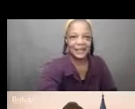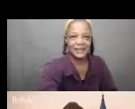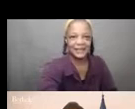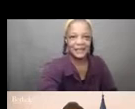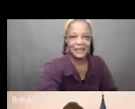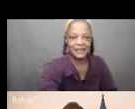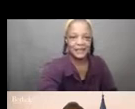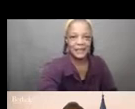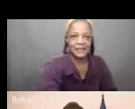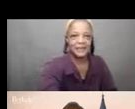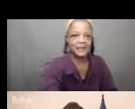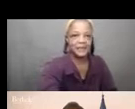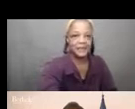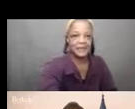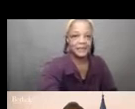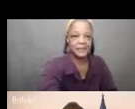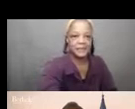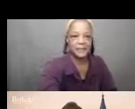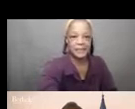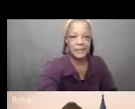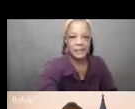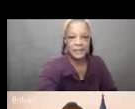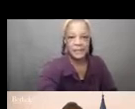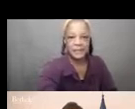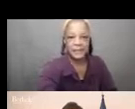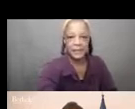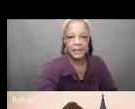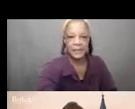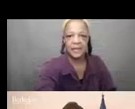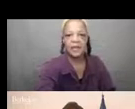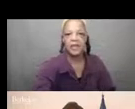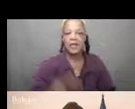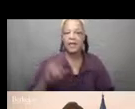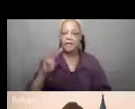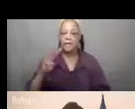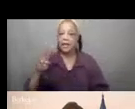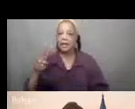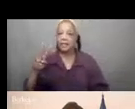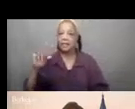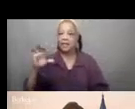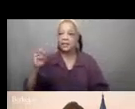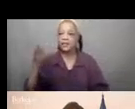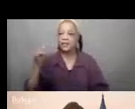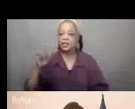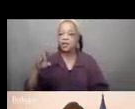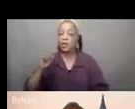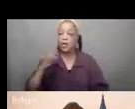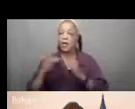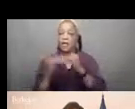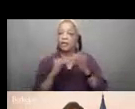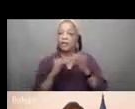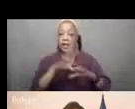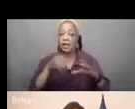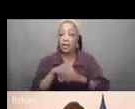pass it over to our amazing and fierce Vice Chancellor for Equity and Inclusion, Dania Matos. Thank you so much, Elisa,